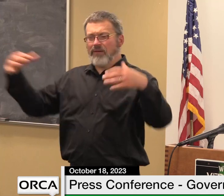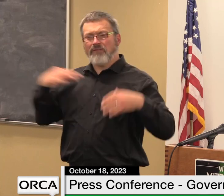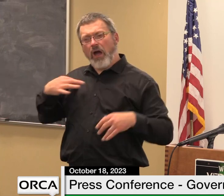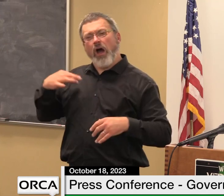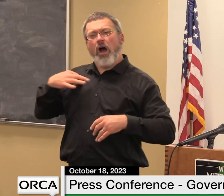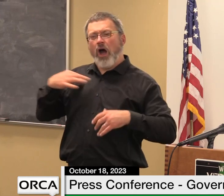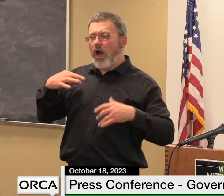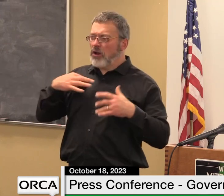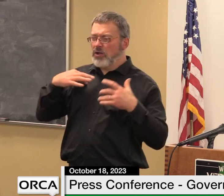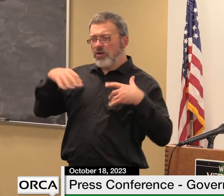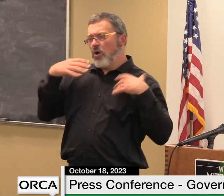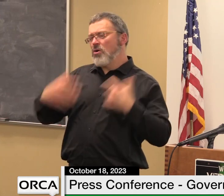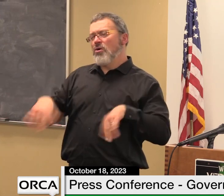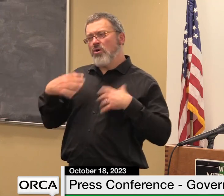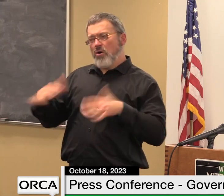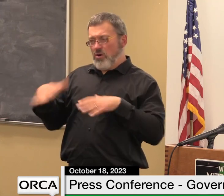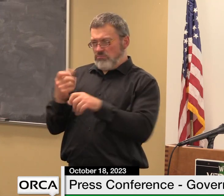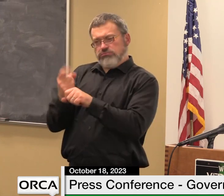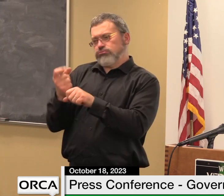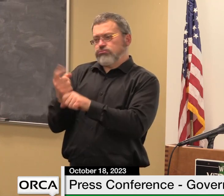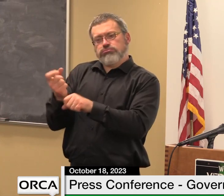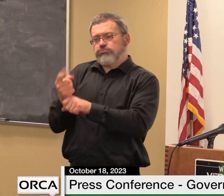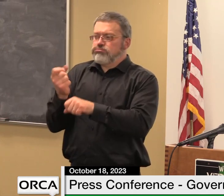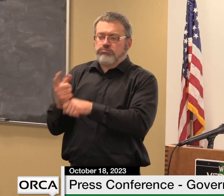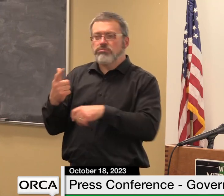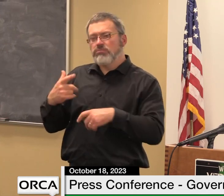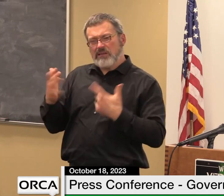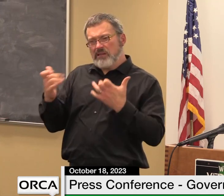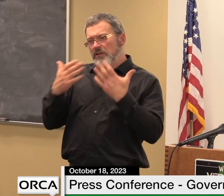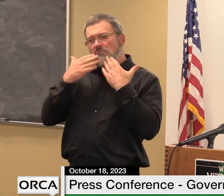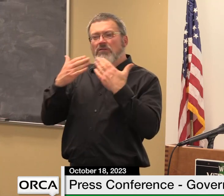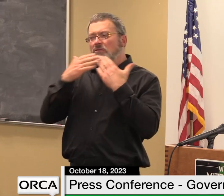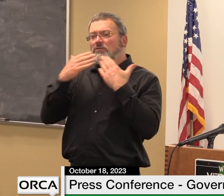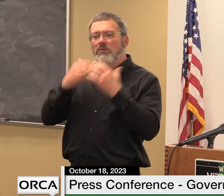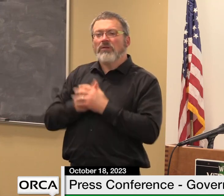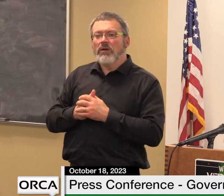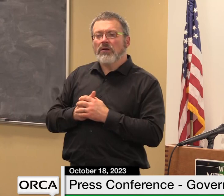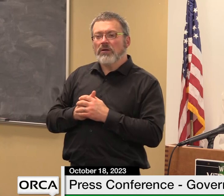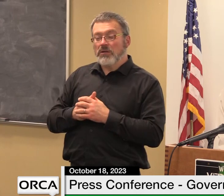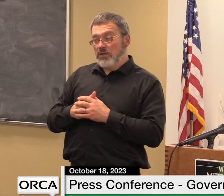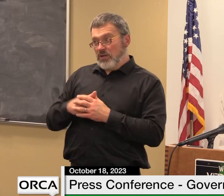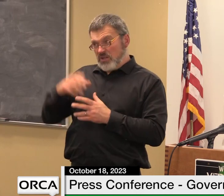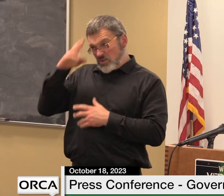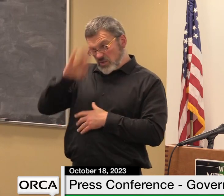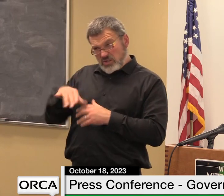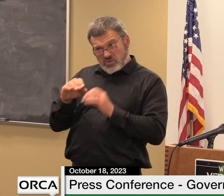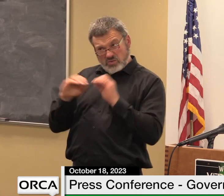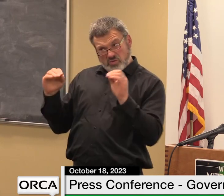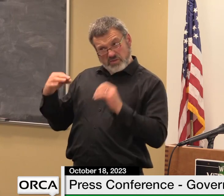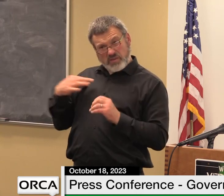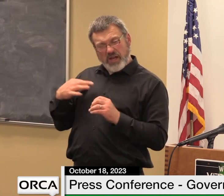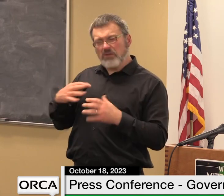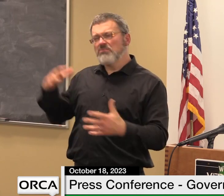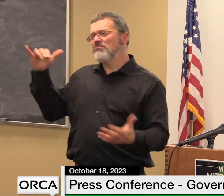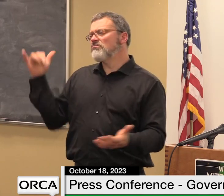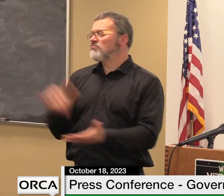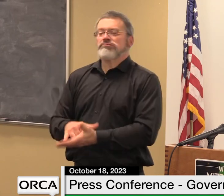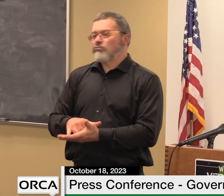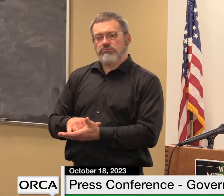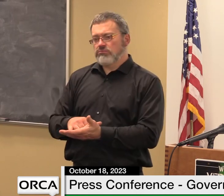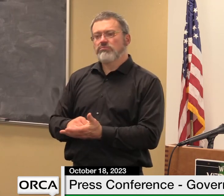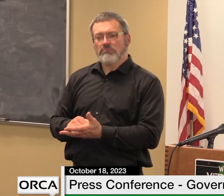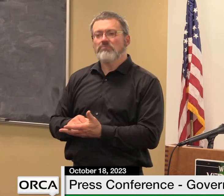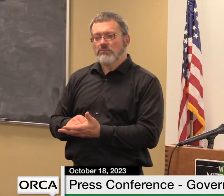volunteer hours. Again, it wouldn't be possible without them, but it also wouldn't be possible without